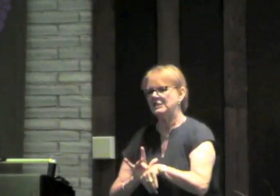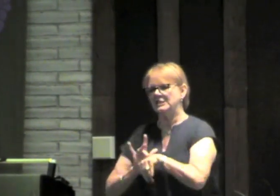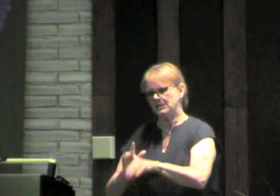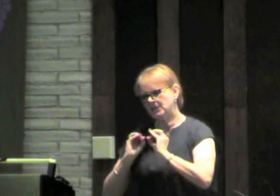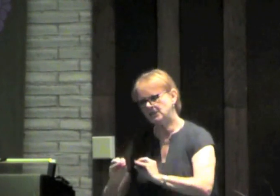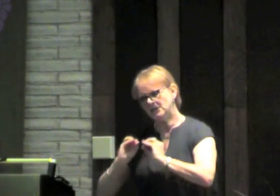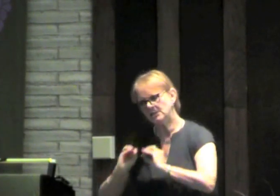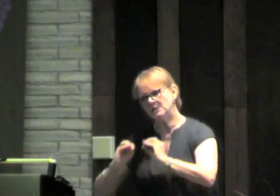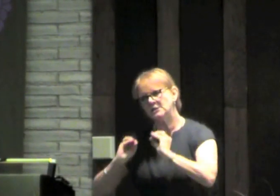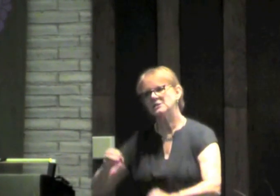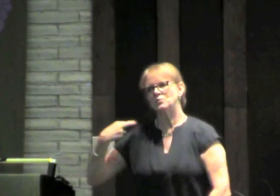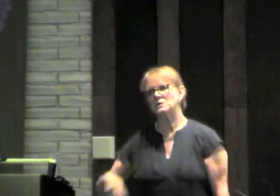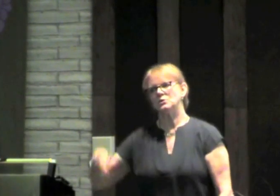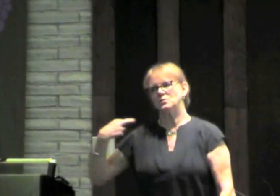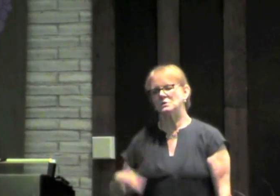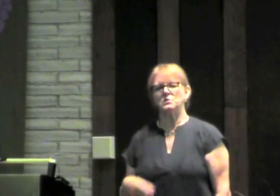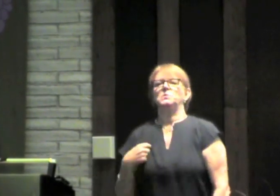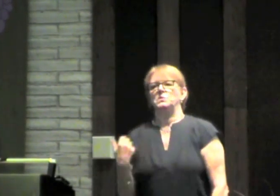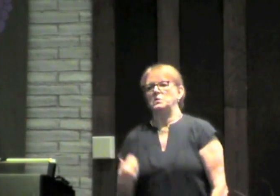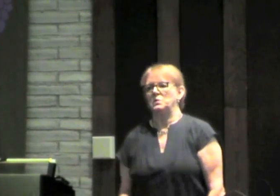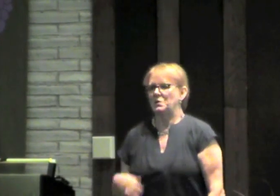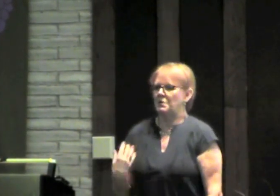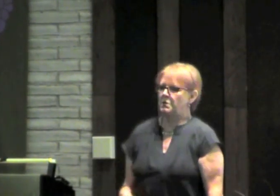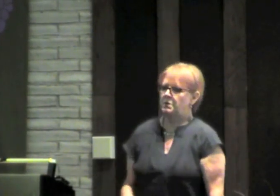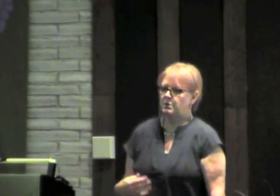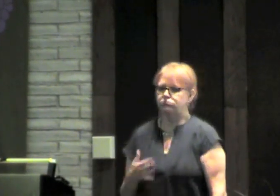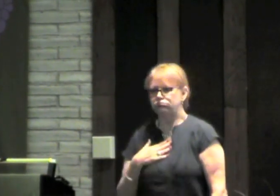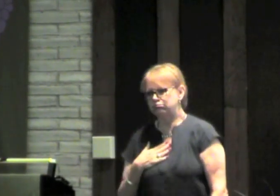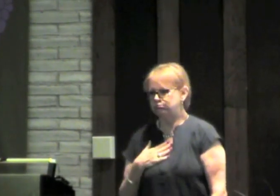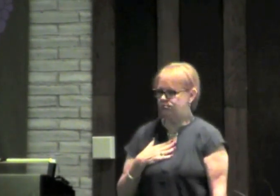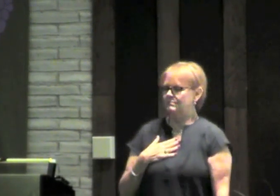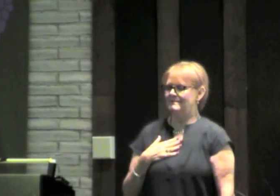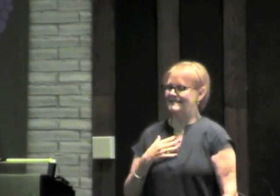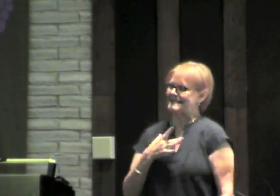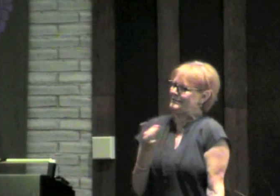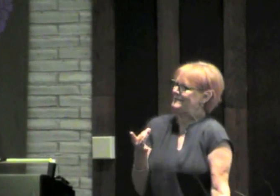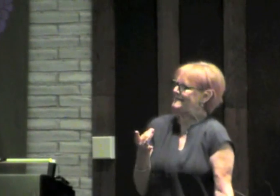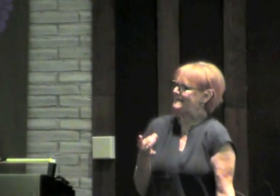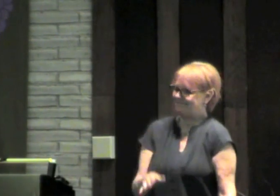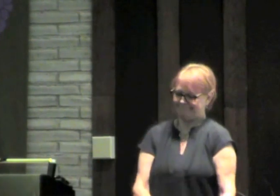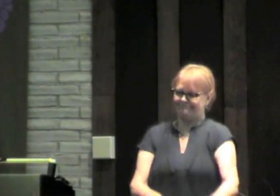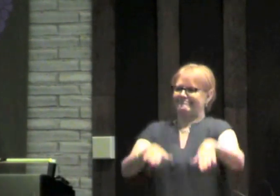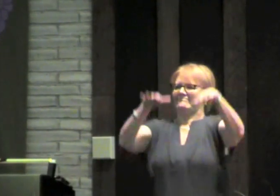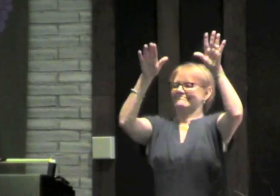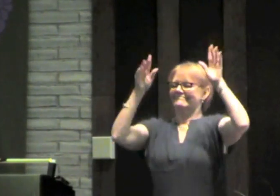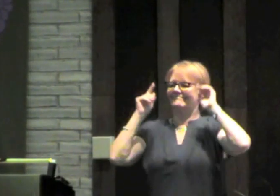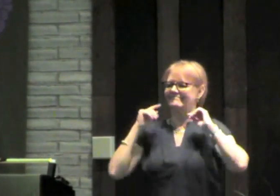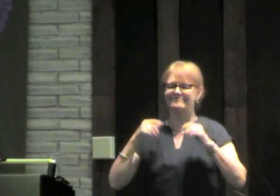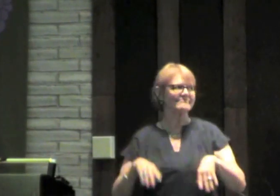and a little bit of literacy and math and science. They heavily study the Torah, and that's how